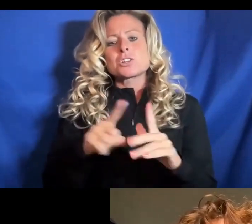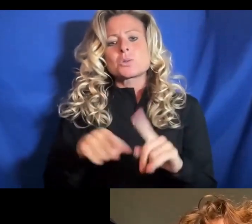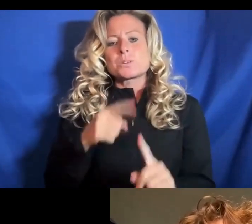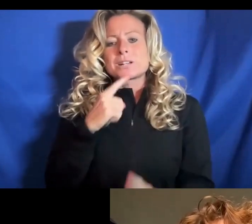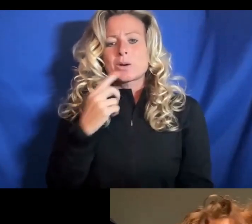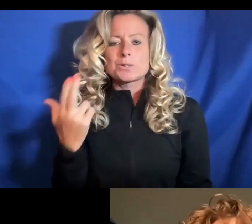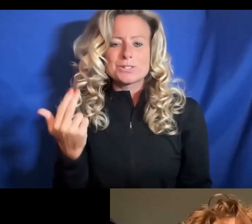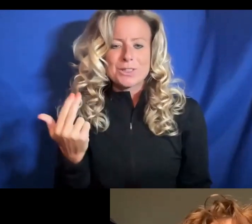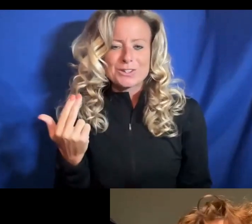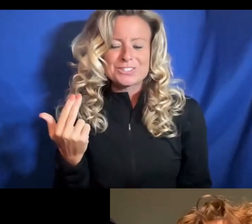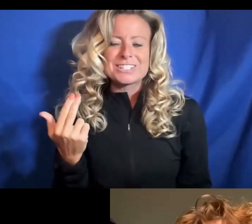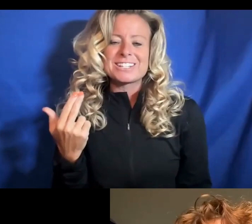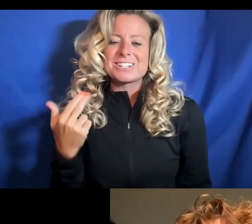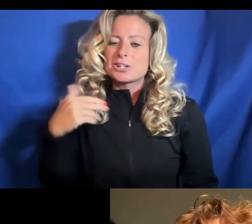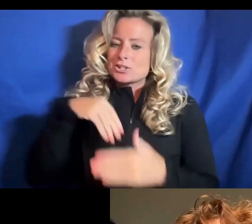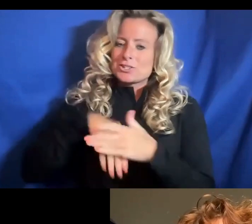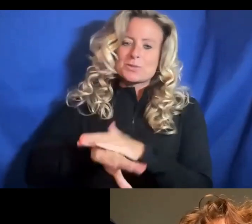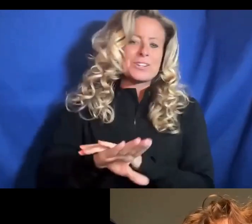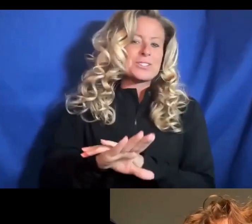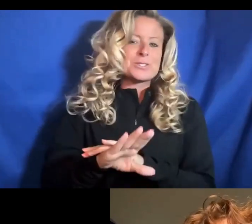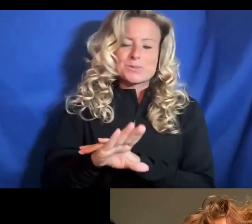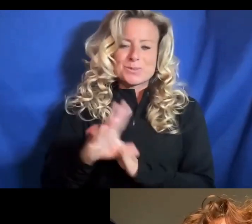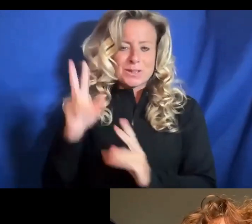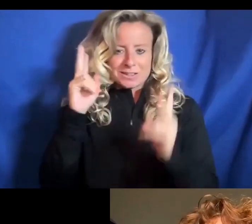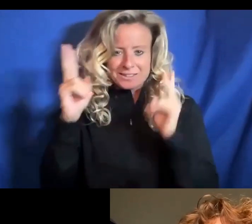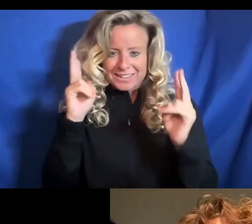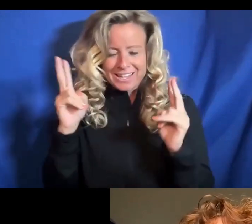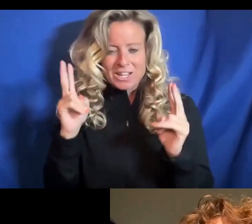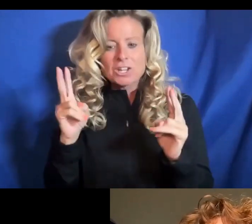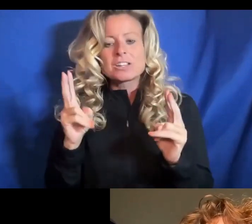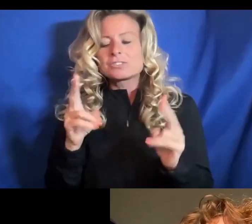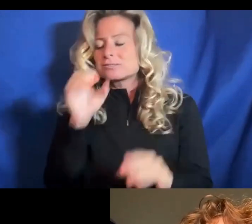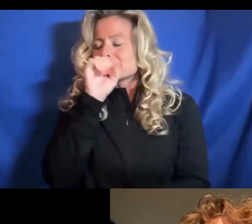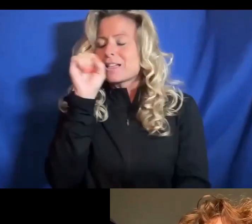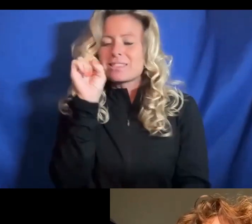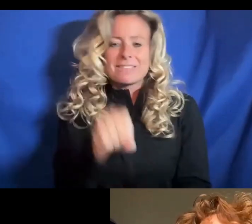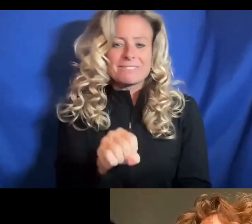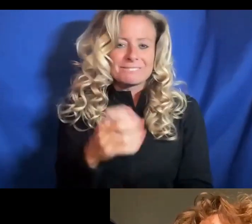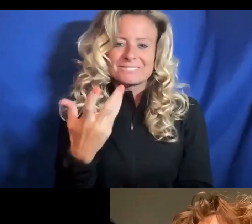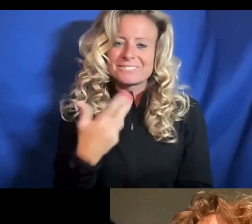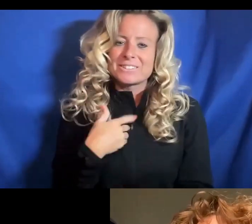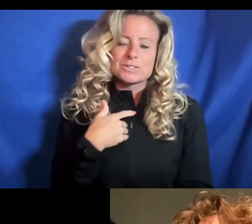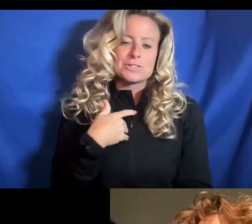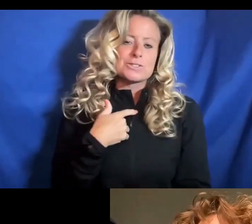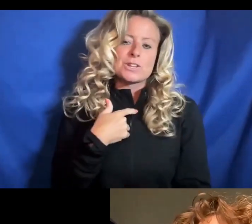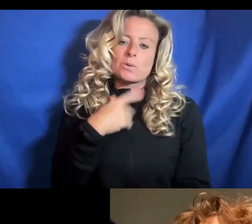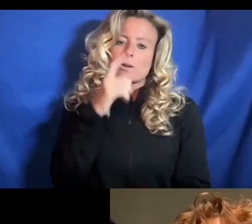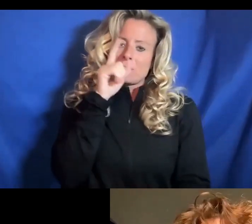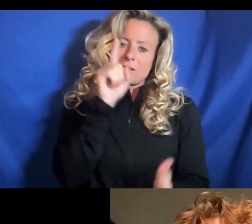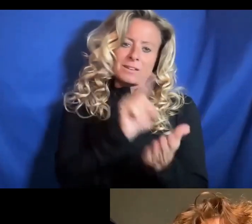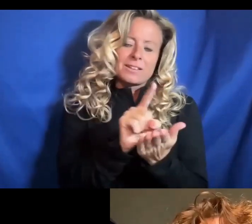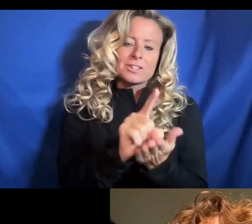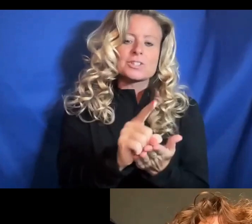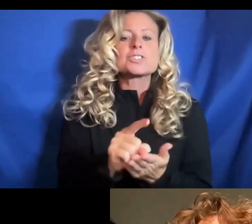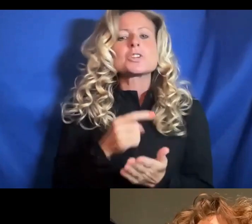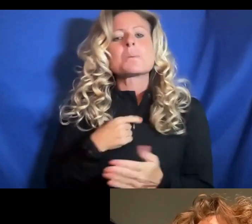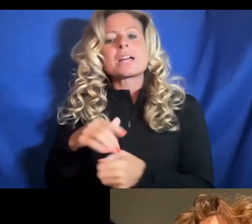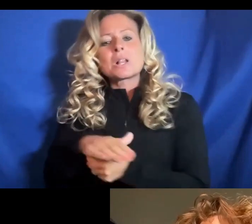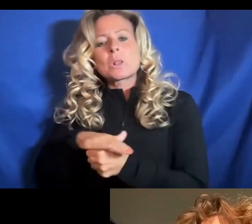just walking to a local hair salon, and I fell in love with it. So my local high school actually had a vocational